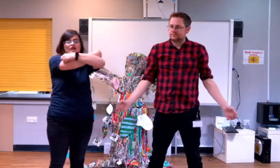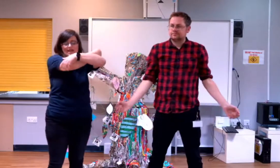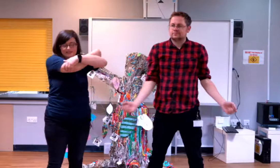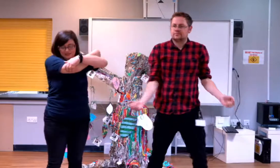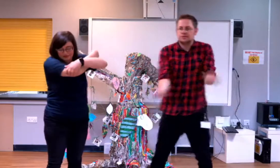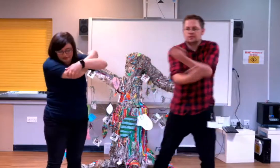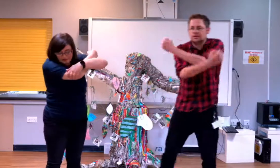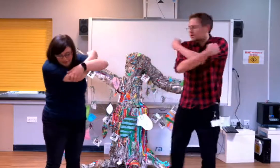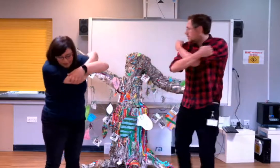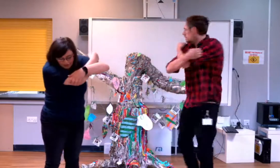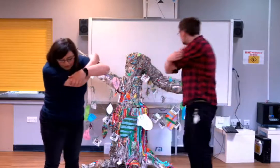trees?